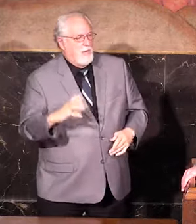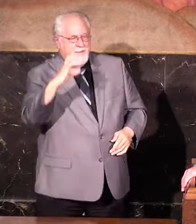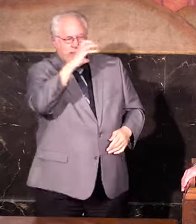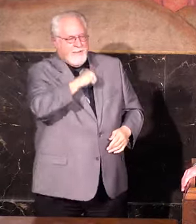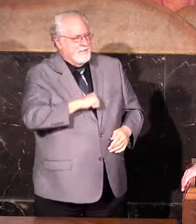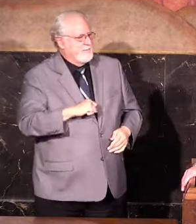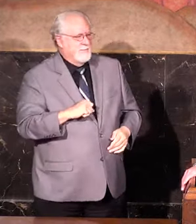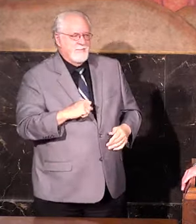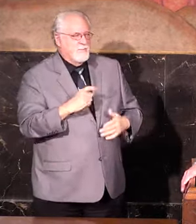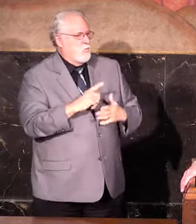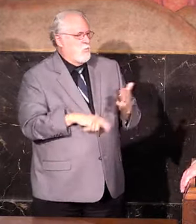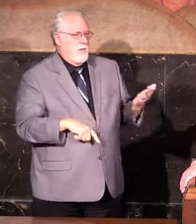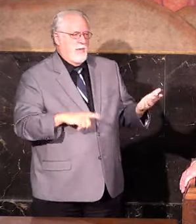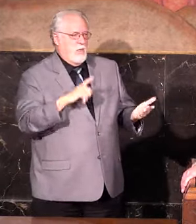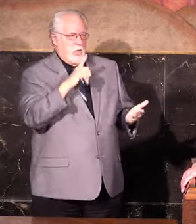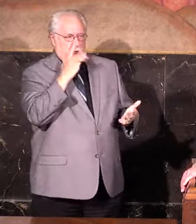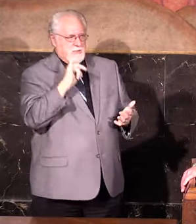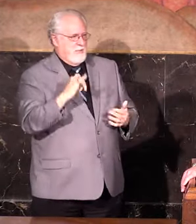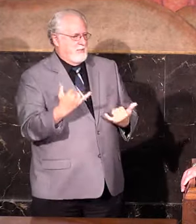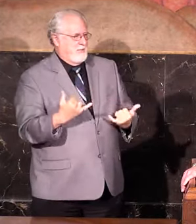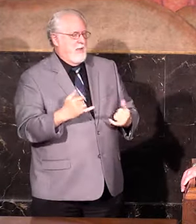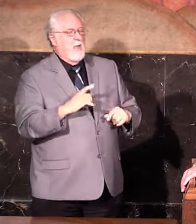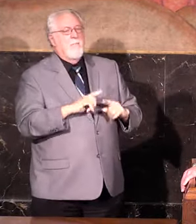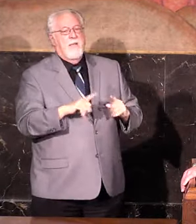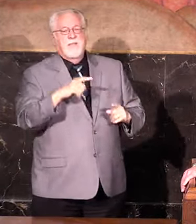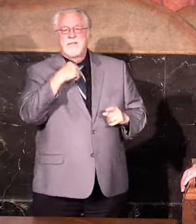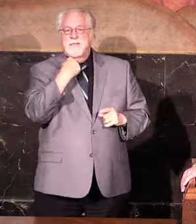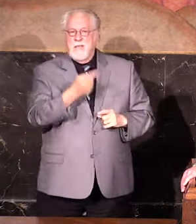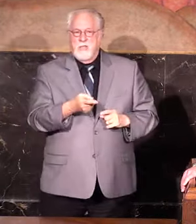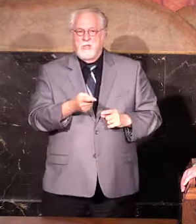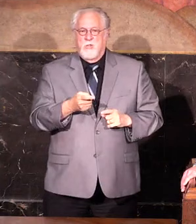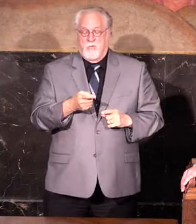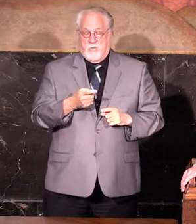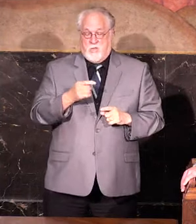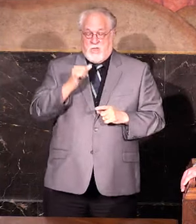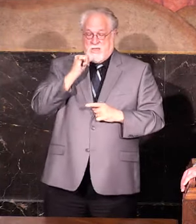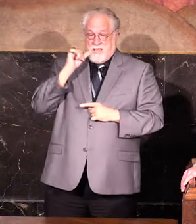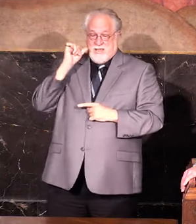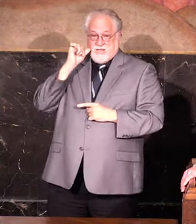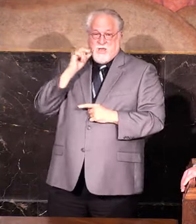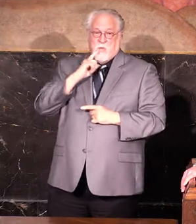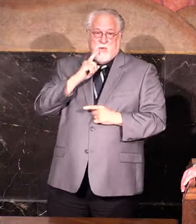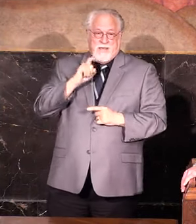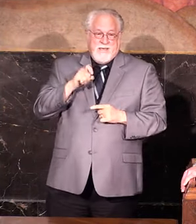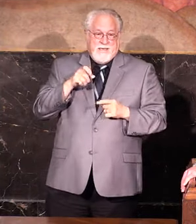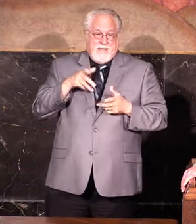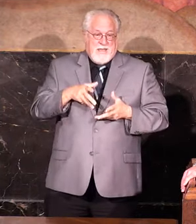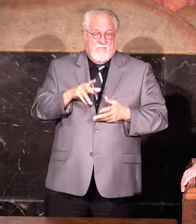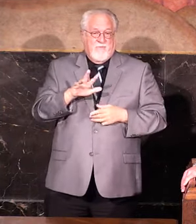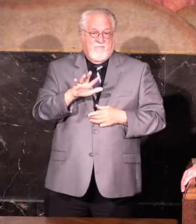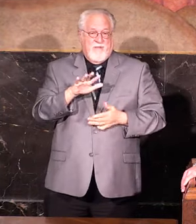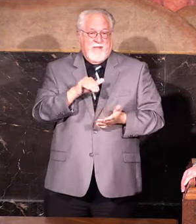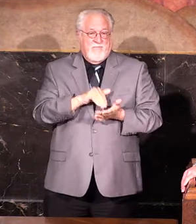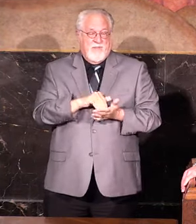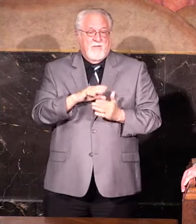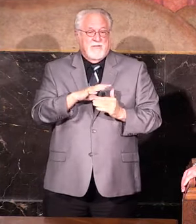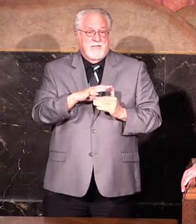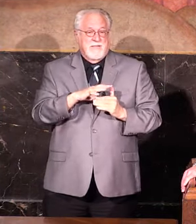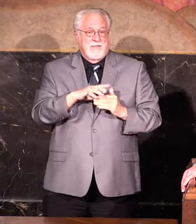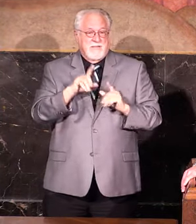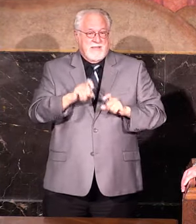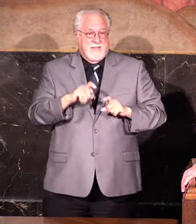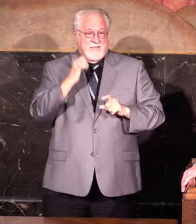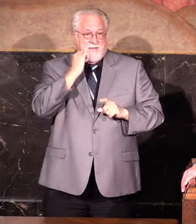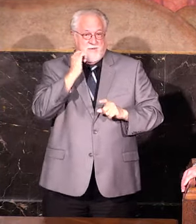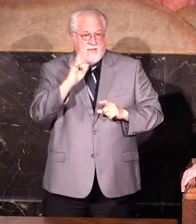to what today would look like. But I would tell you, as of yesterday, we needed just over 5,000 tests per day